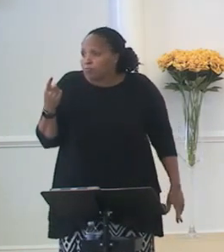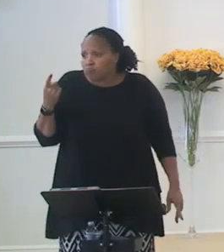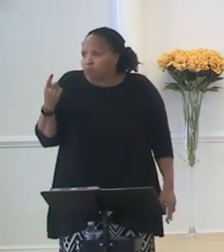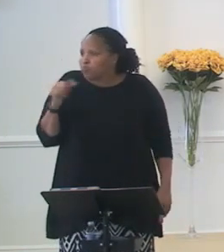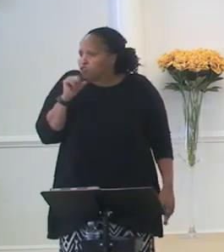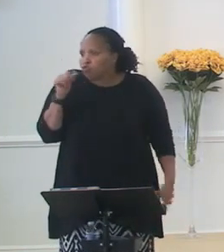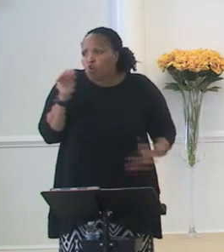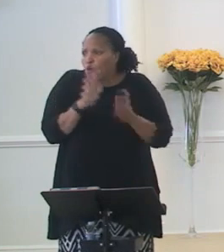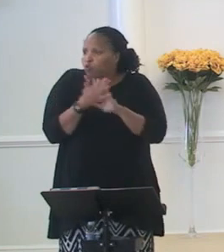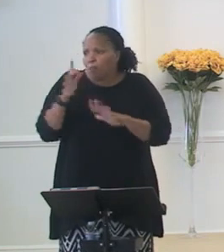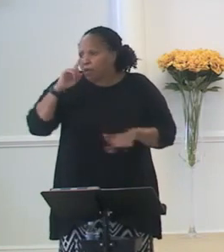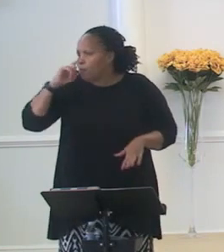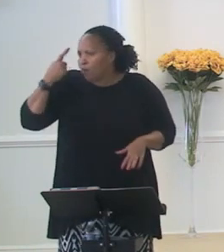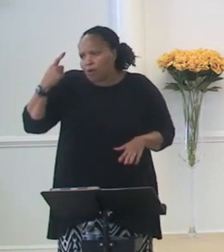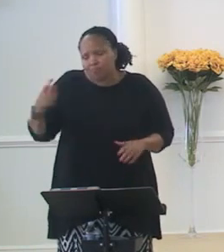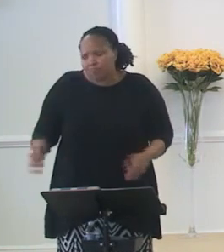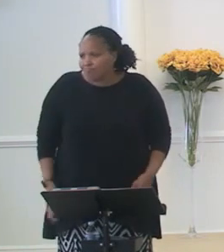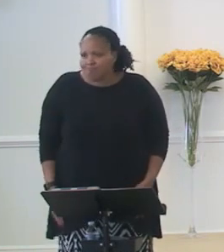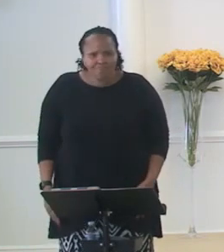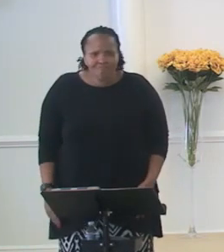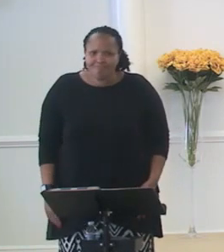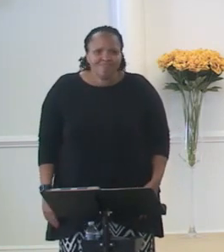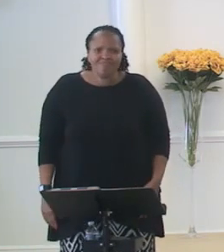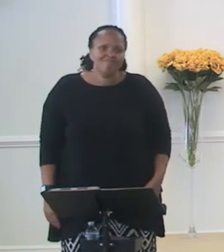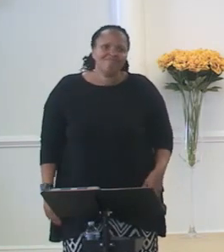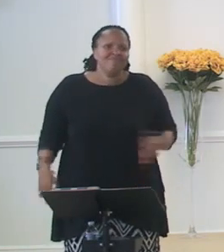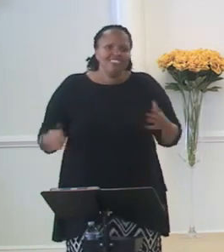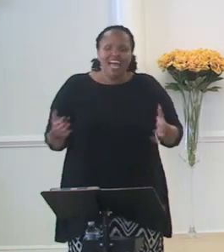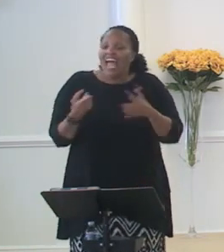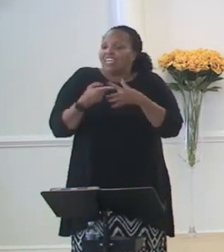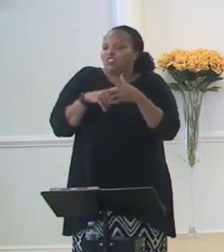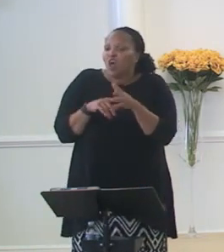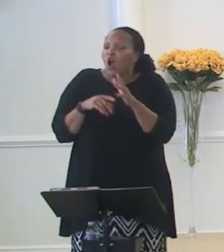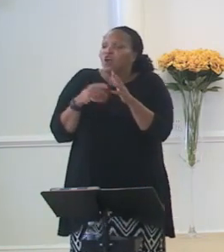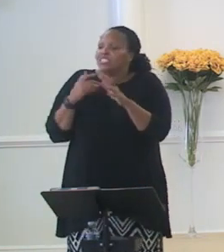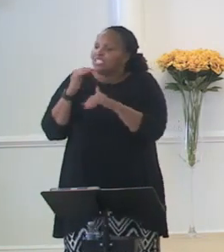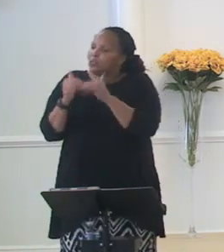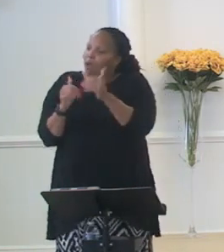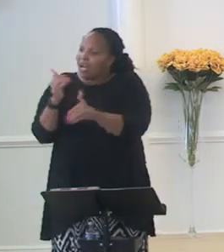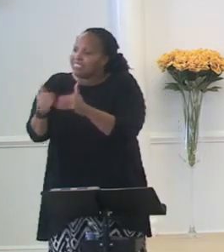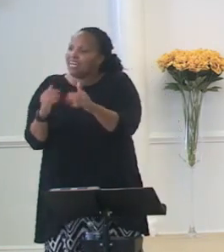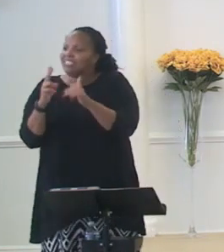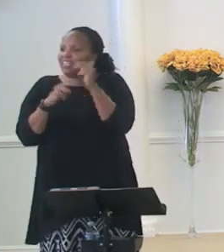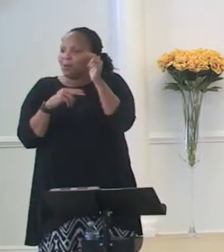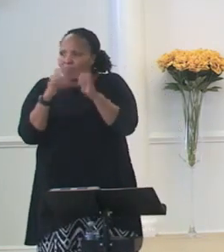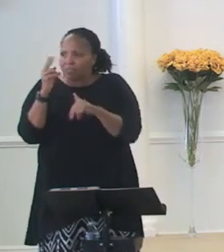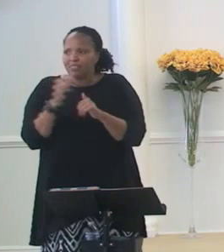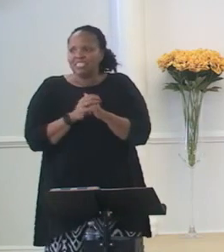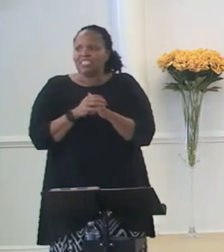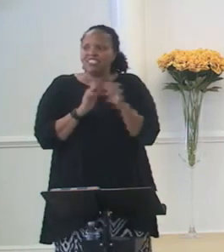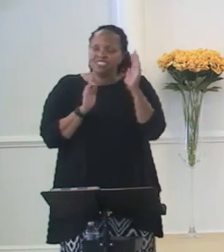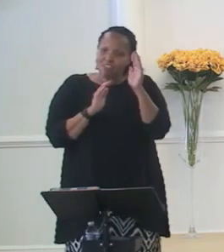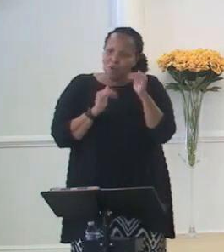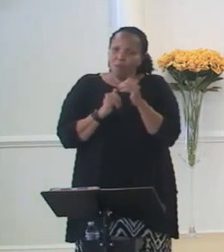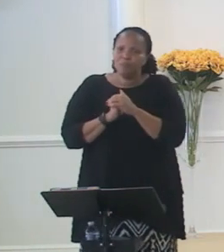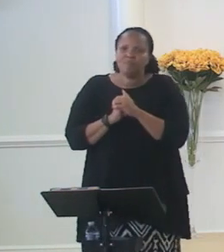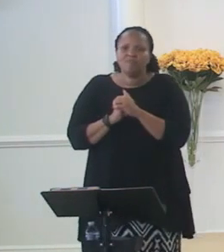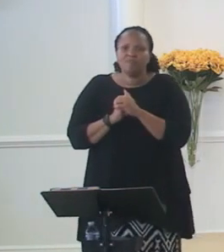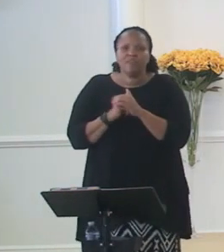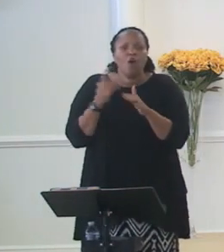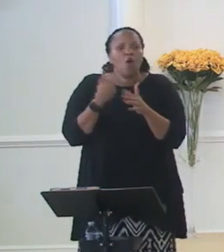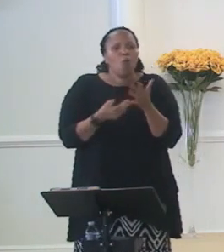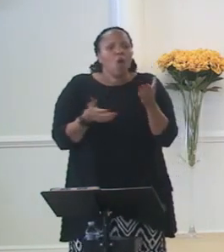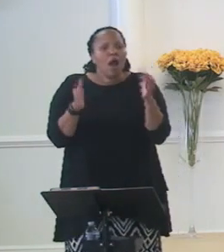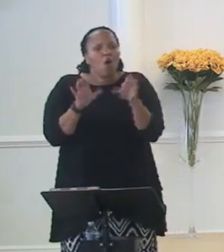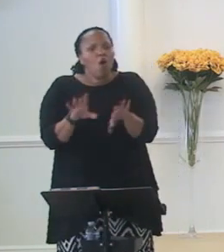with me yet. And so now what initiates the process of building is insistent hope. What causes